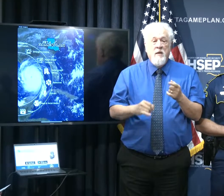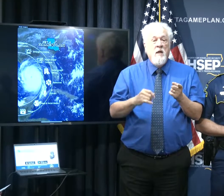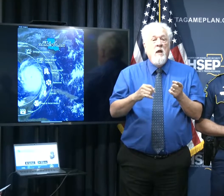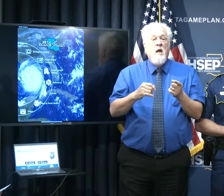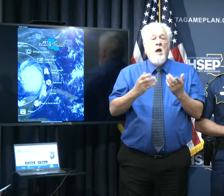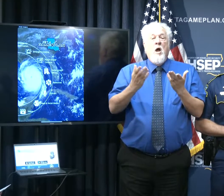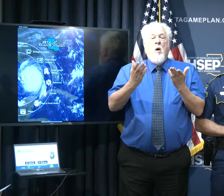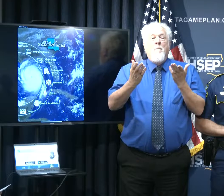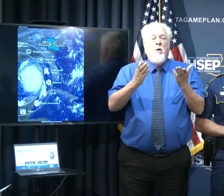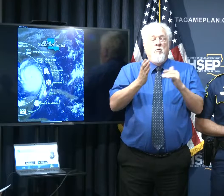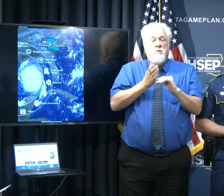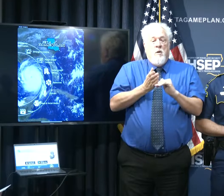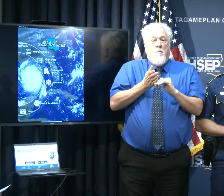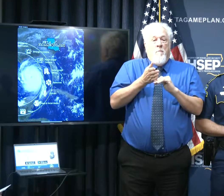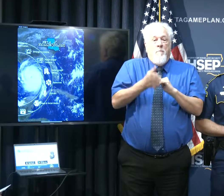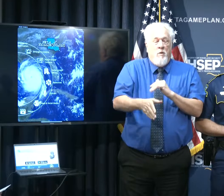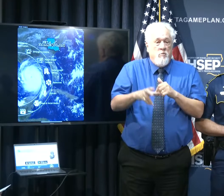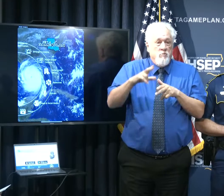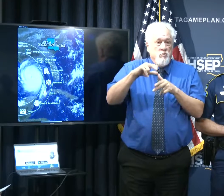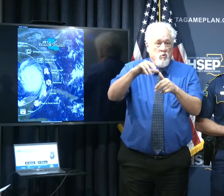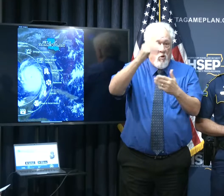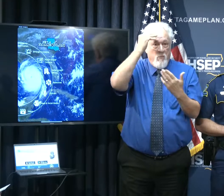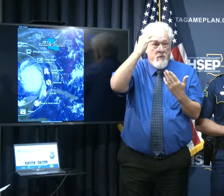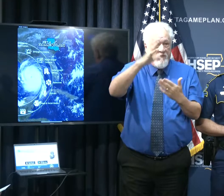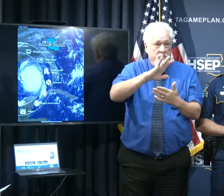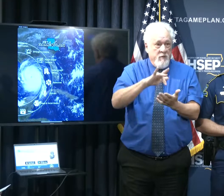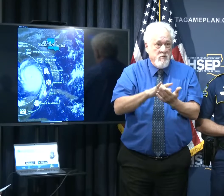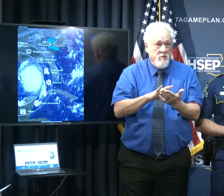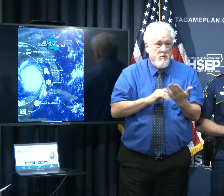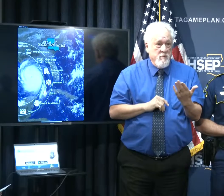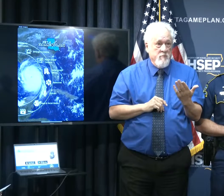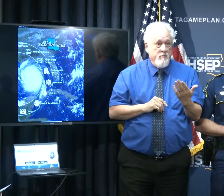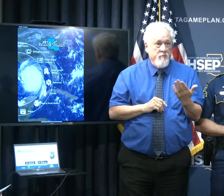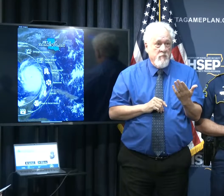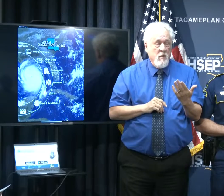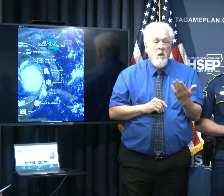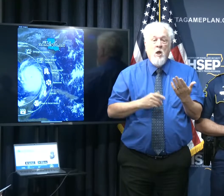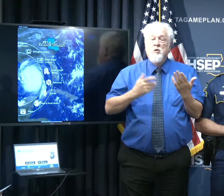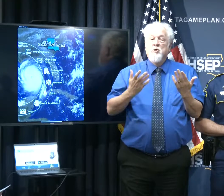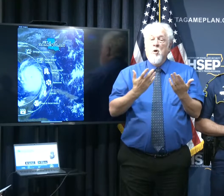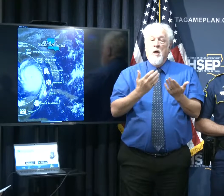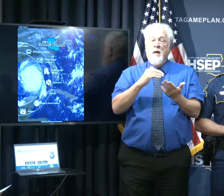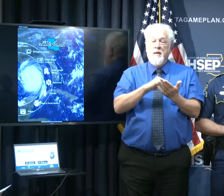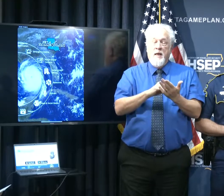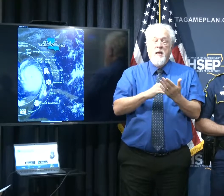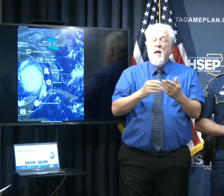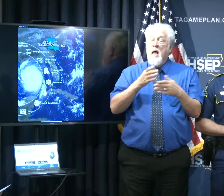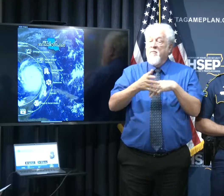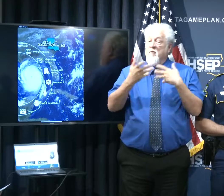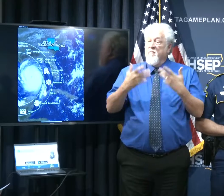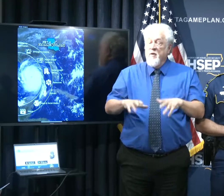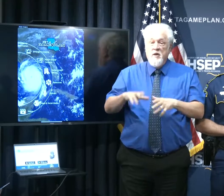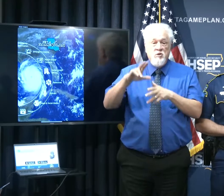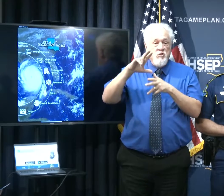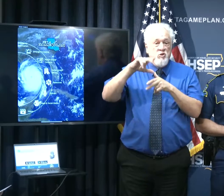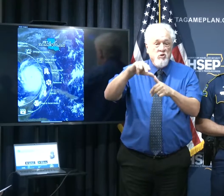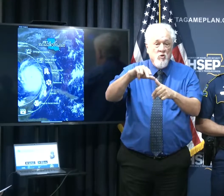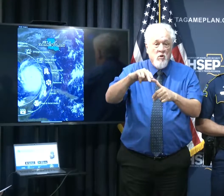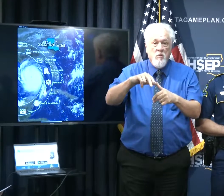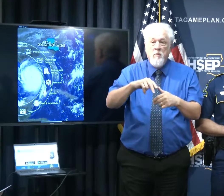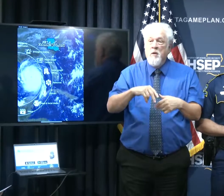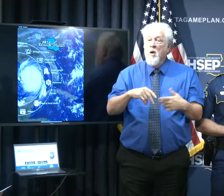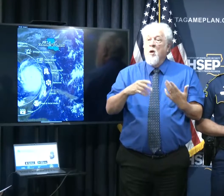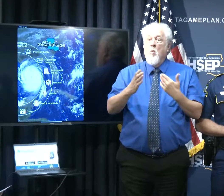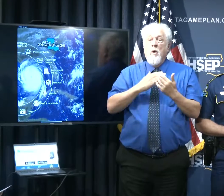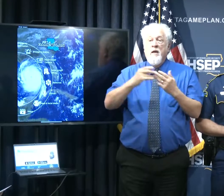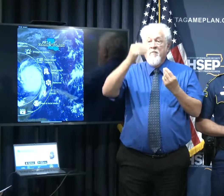a post-storm information center. And so again, after the storm, information that you're looking